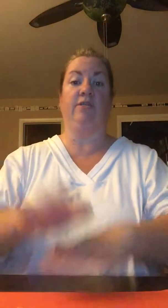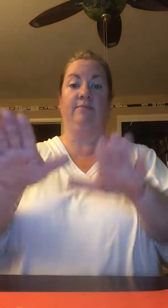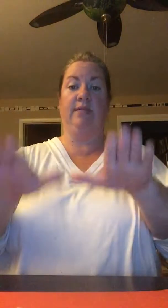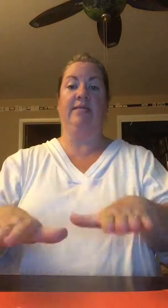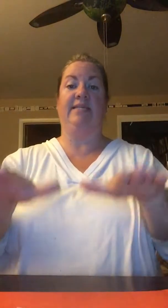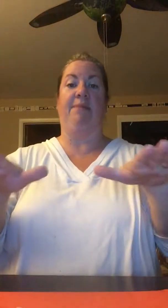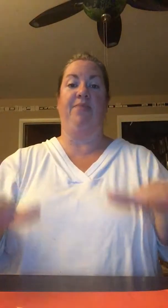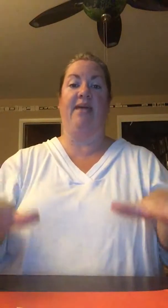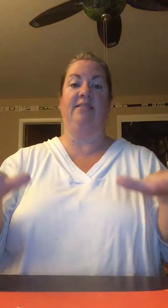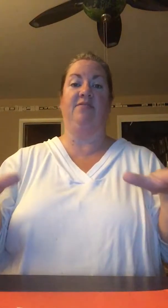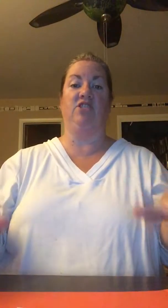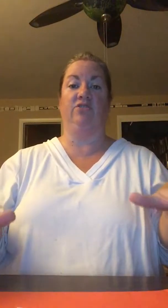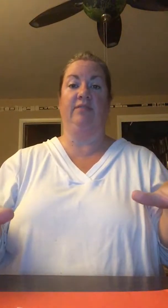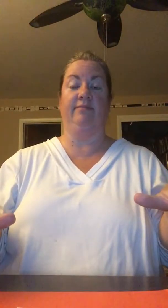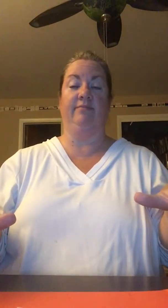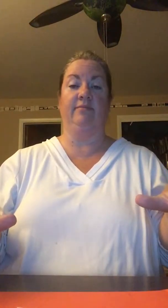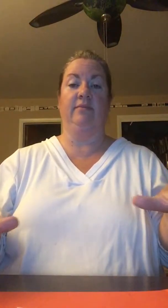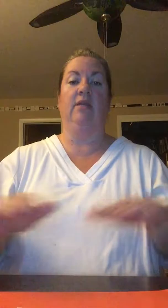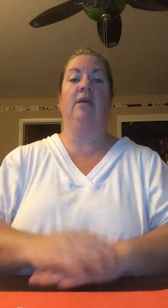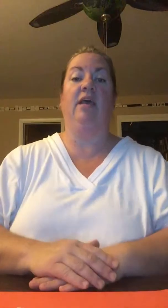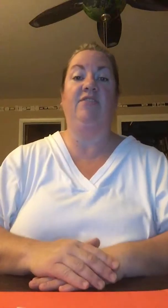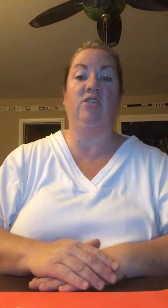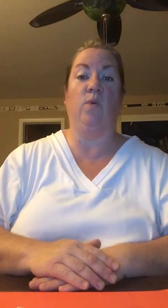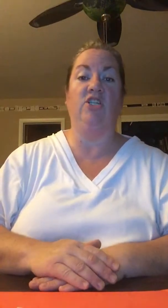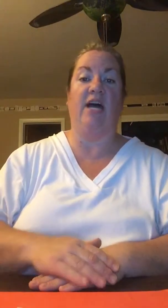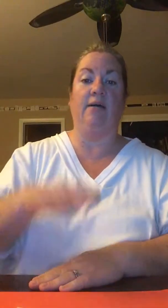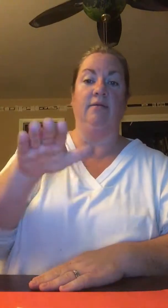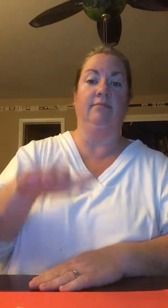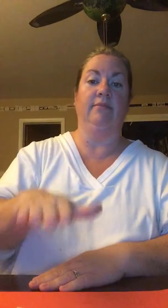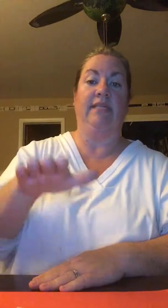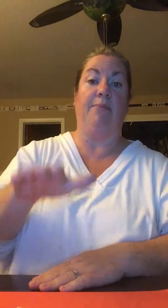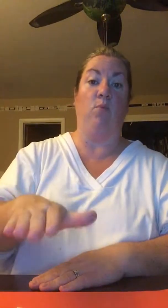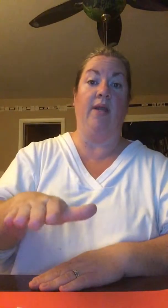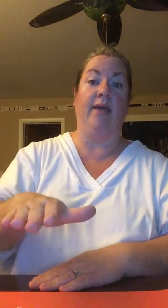Children. Tap the heads of the children. If it's just one child, tap one head.